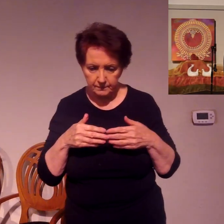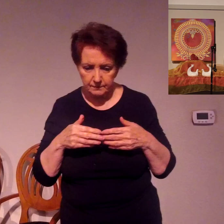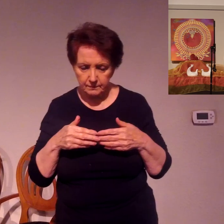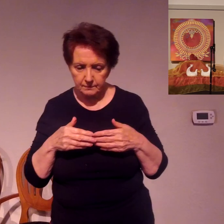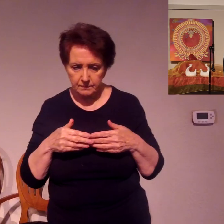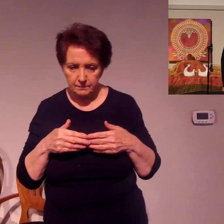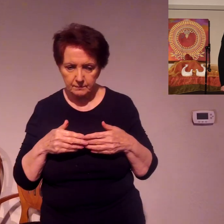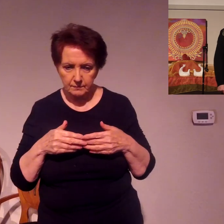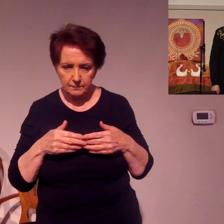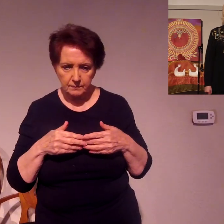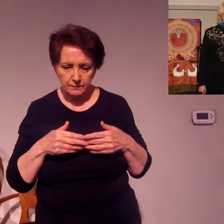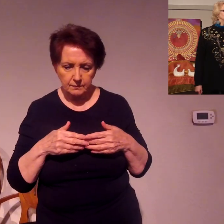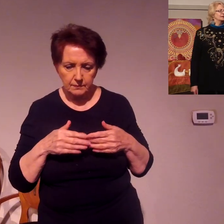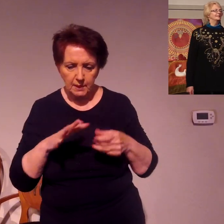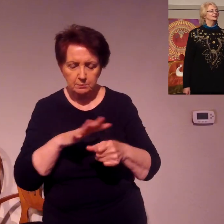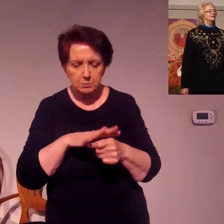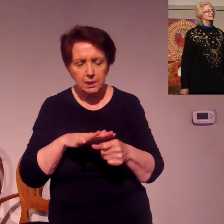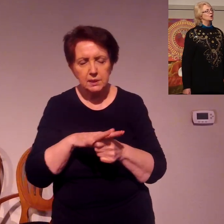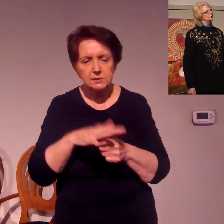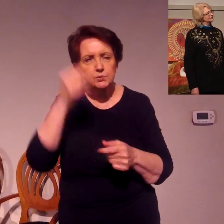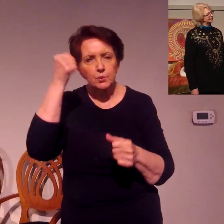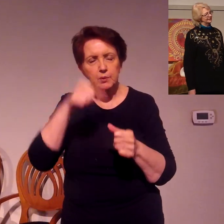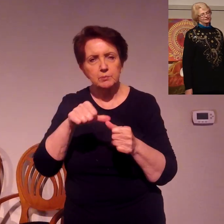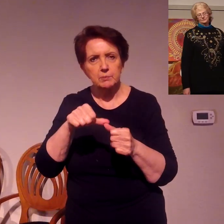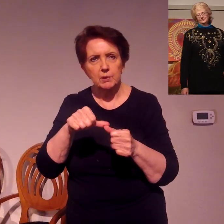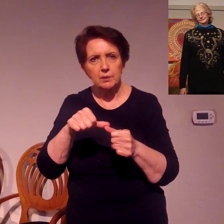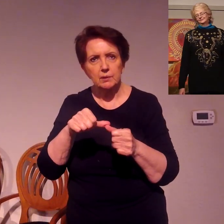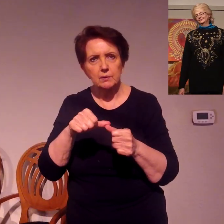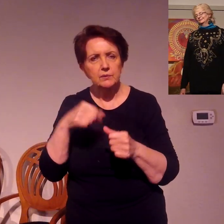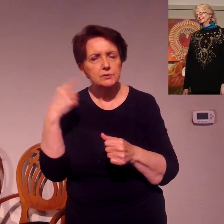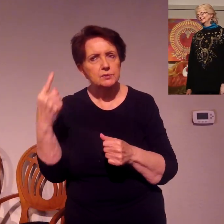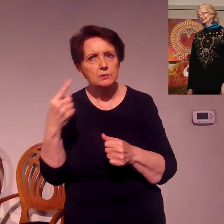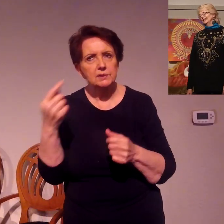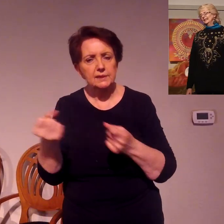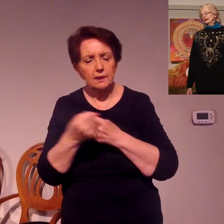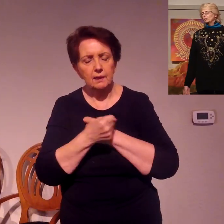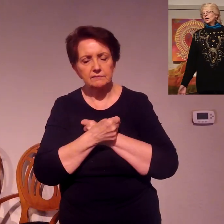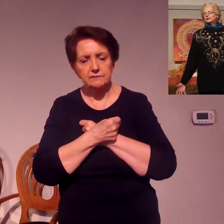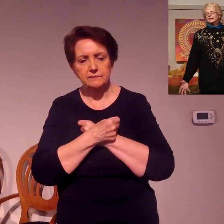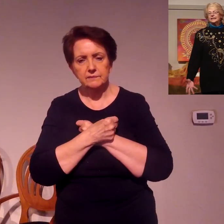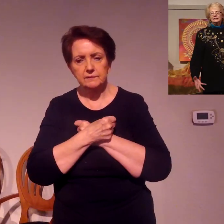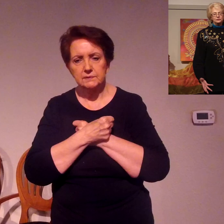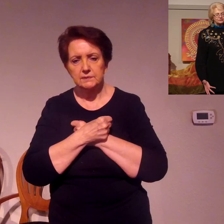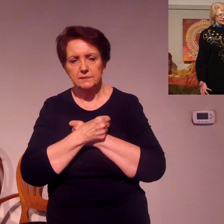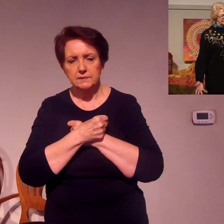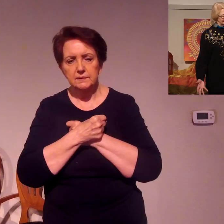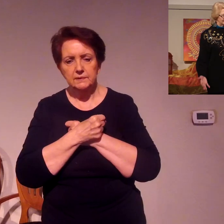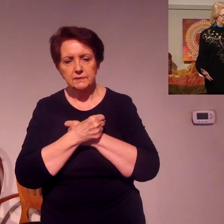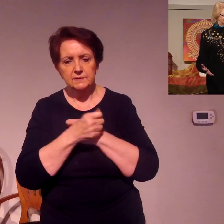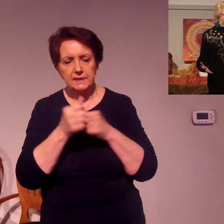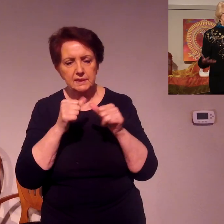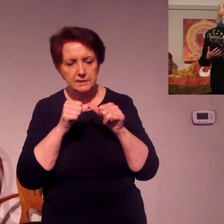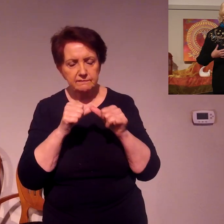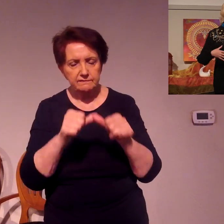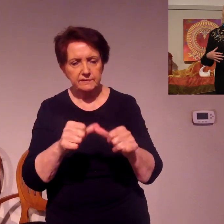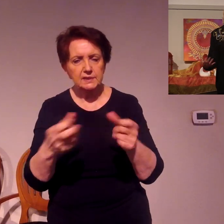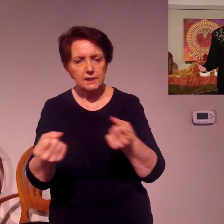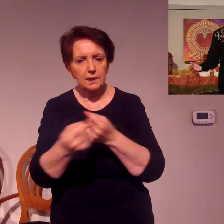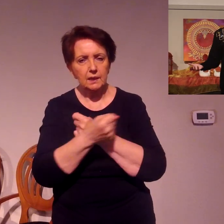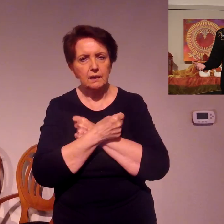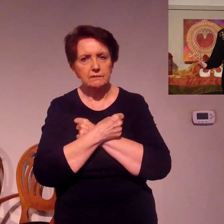So we go into that place where we remember that there is only love. One infinite love,